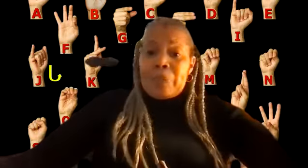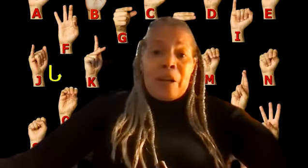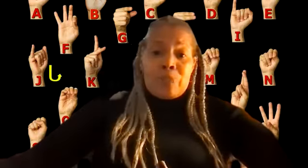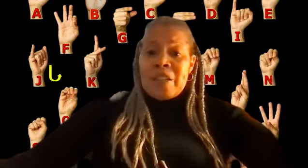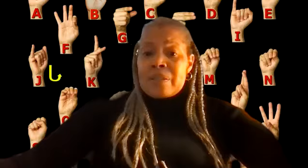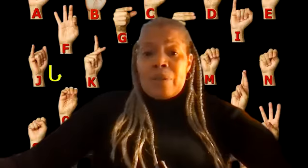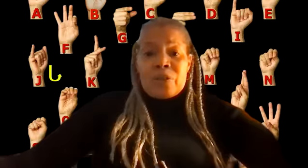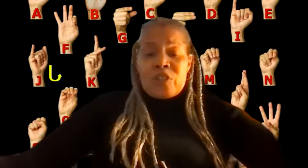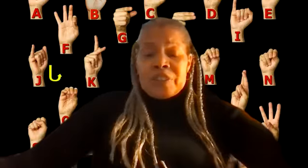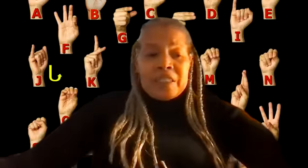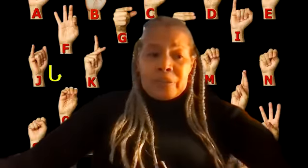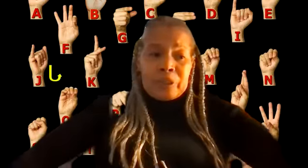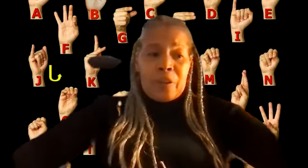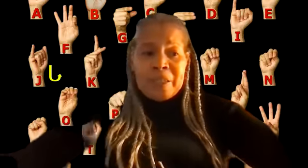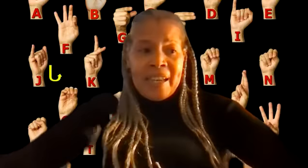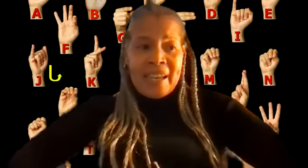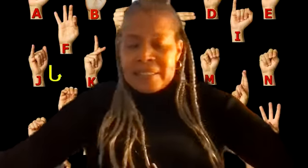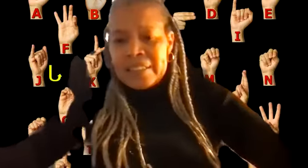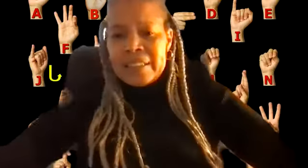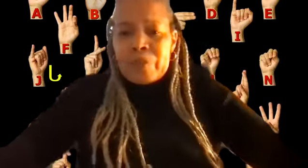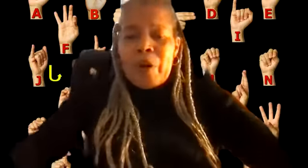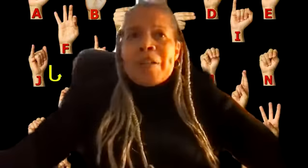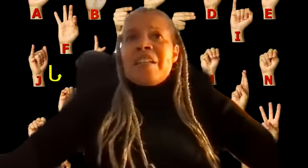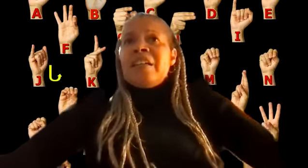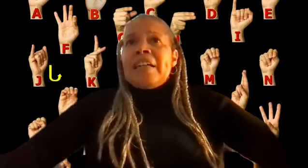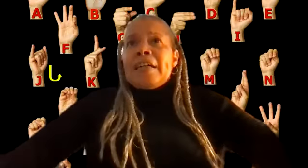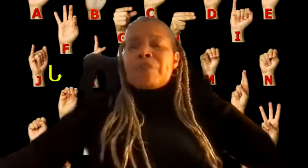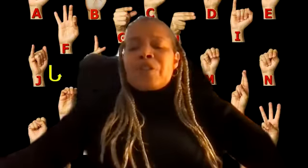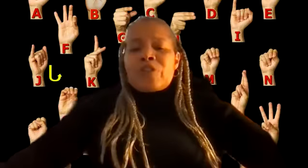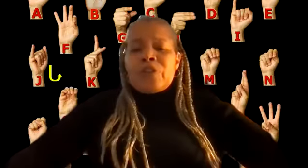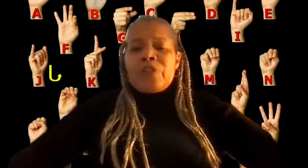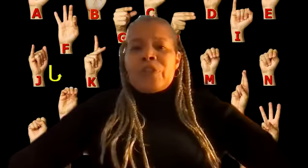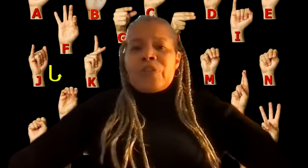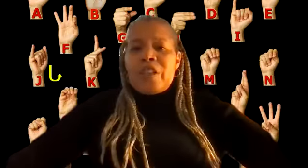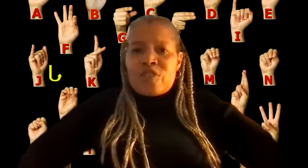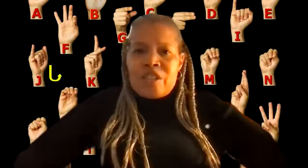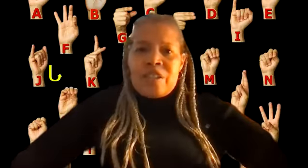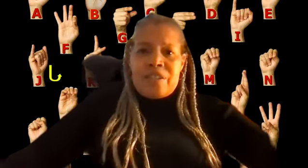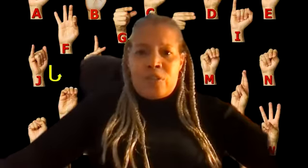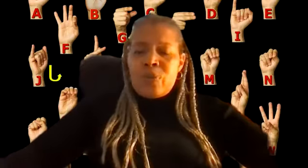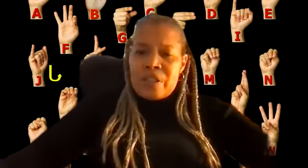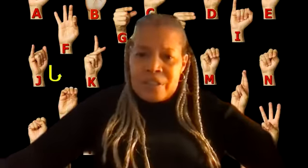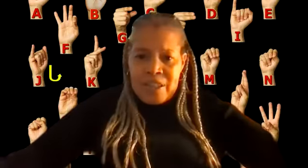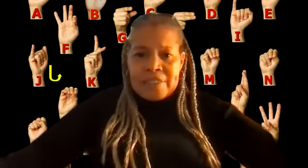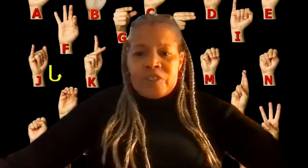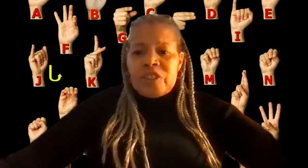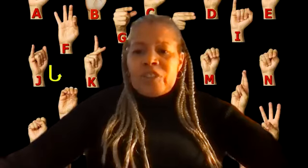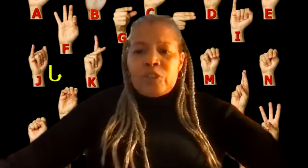probably pays the most and all that. Cause we're all being hacked at any given moment. Um, so, you know, that she too is challenged. She too